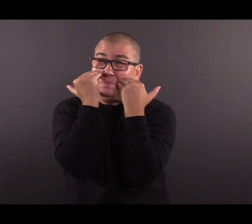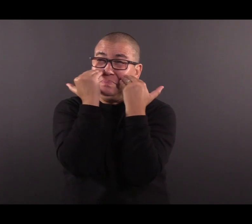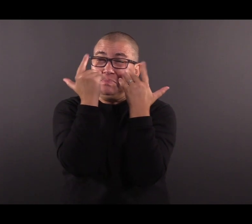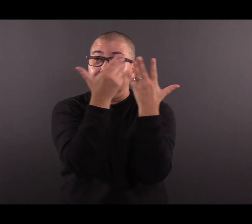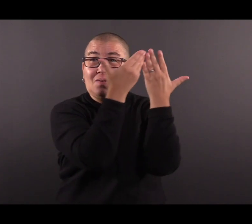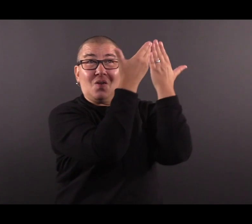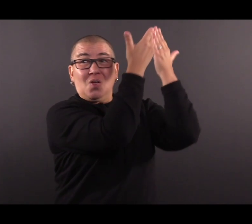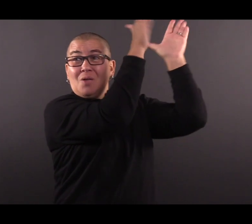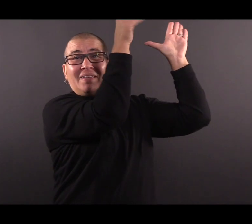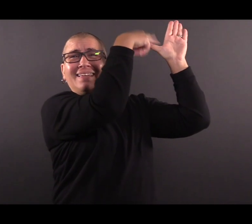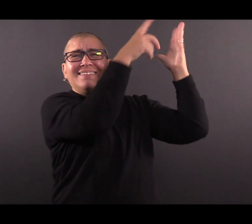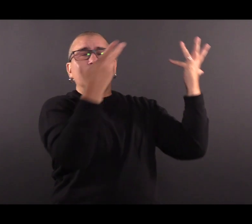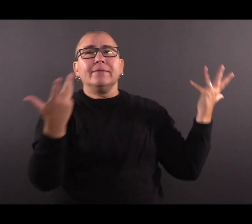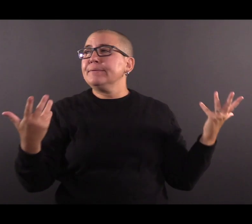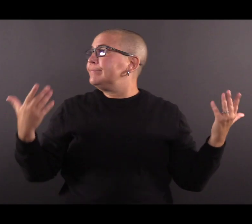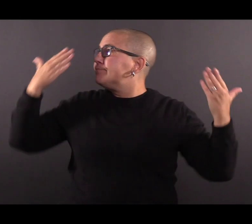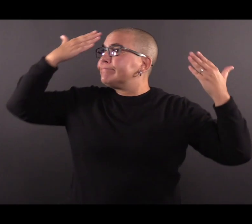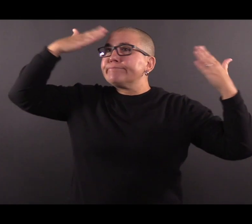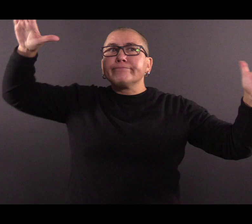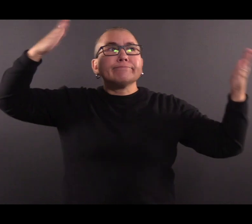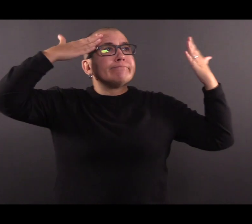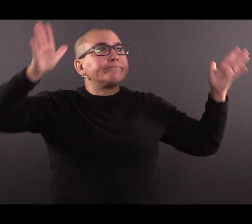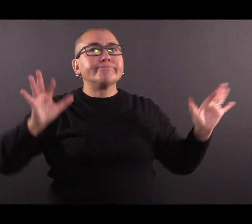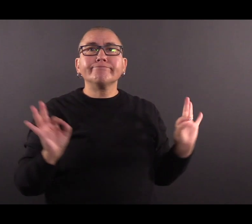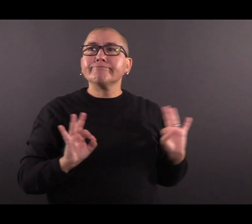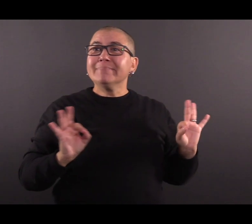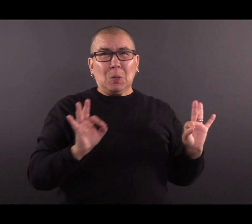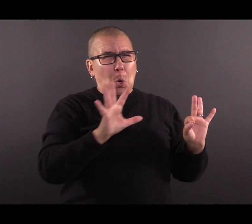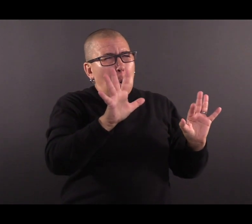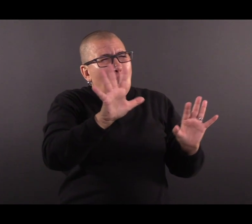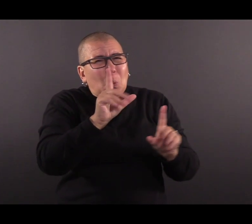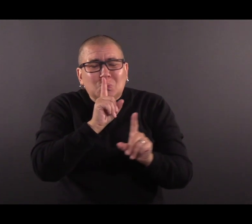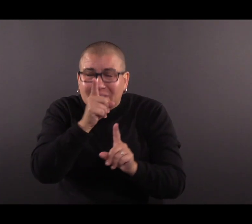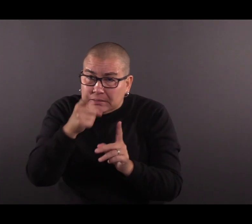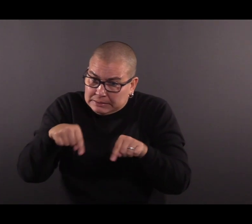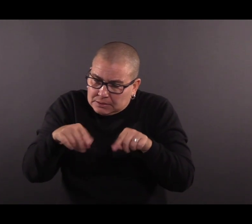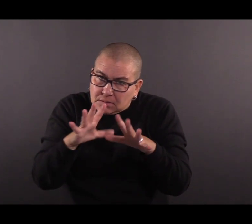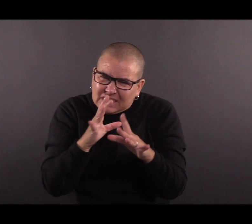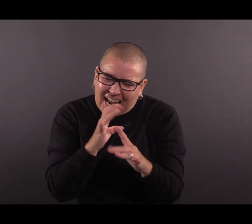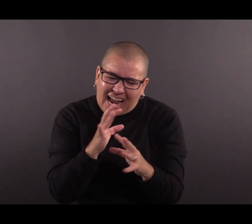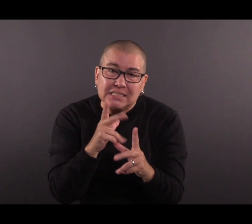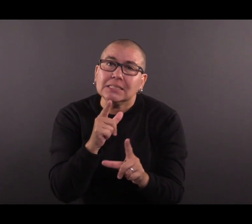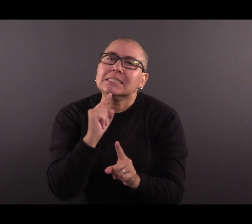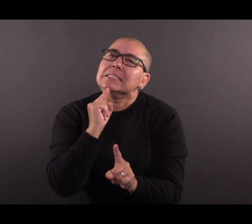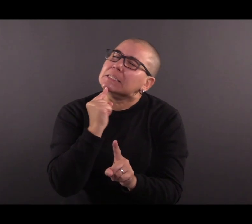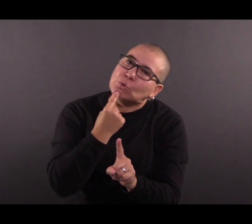Mainstream organizations in the COC may be unaware of the strict confidentiality